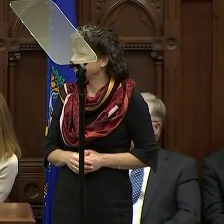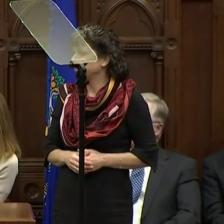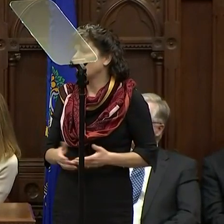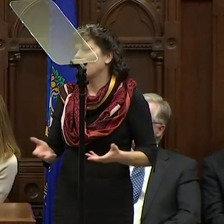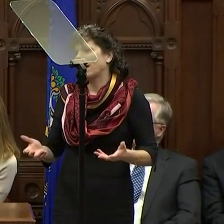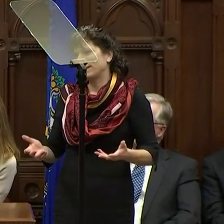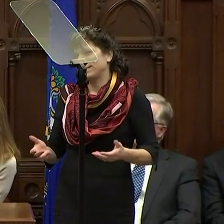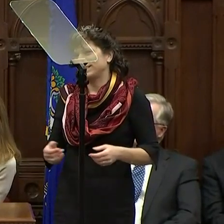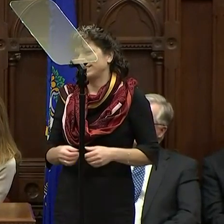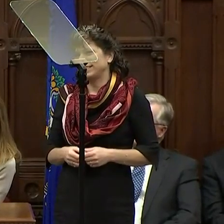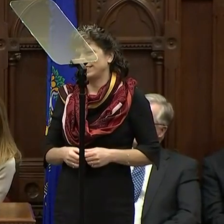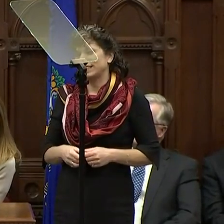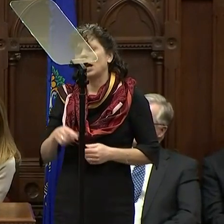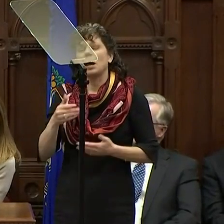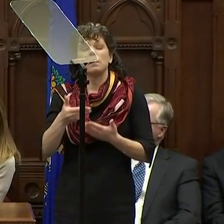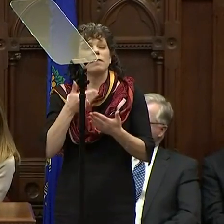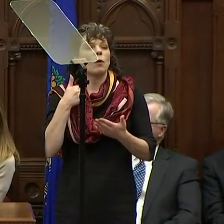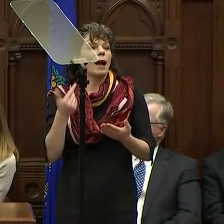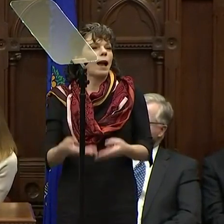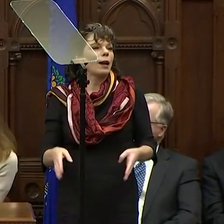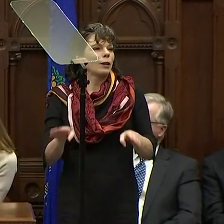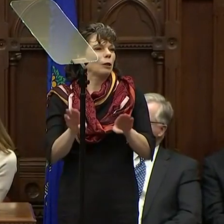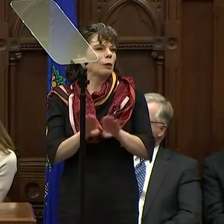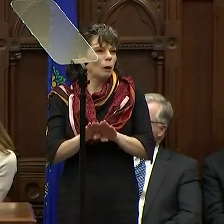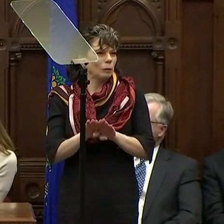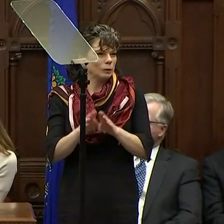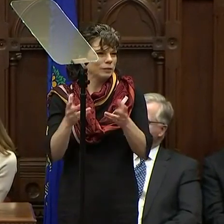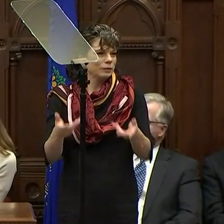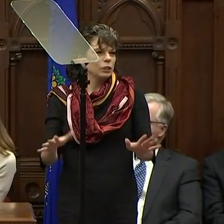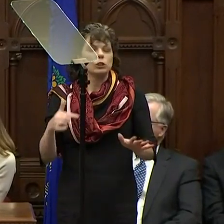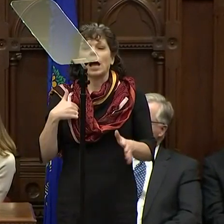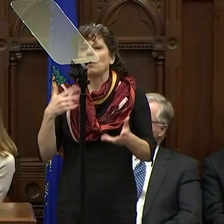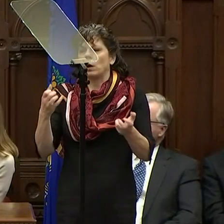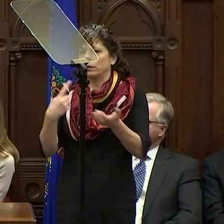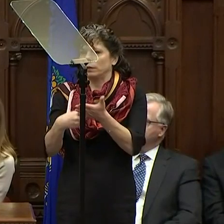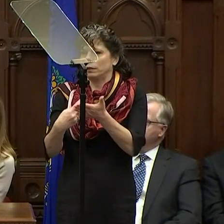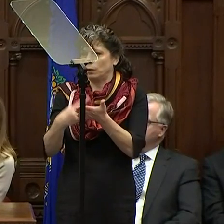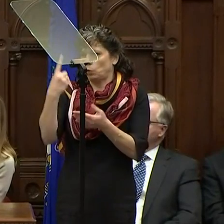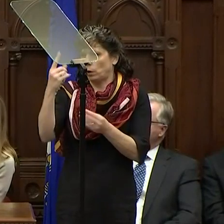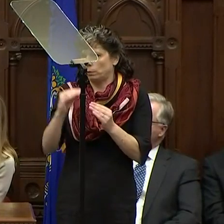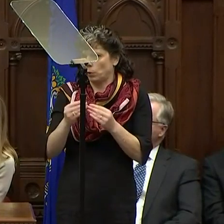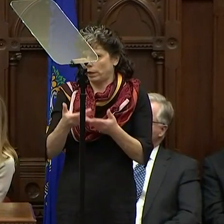All right, before I close, I just want to tackle one more thing head on.